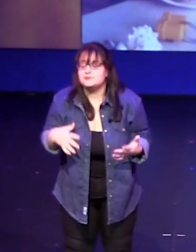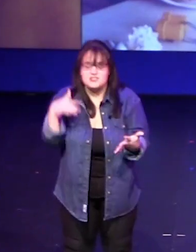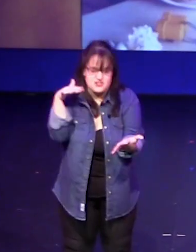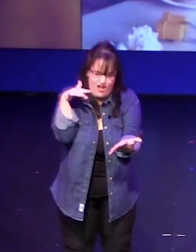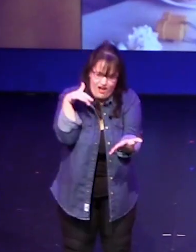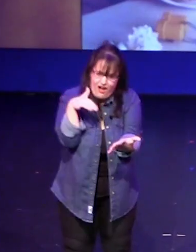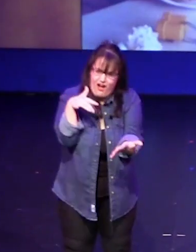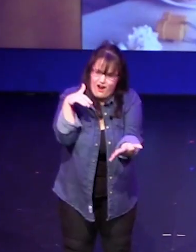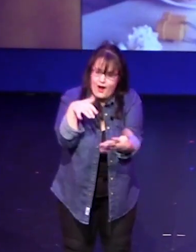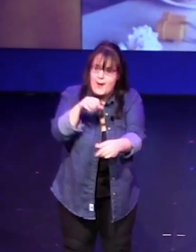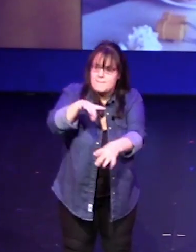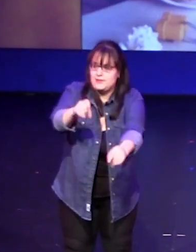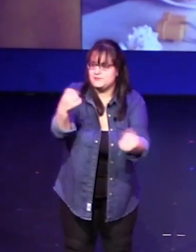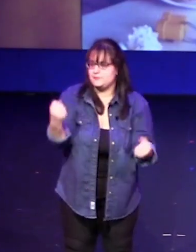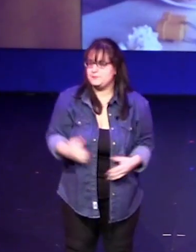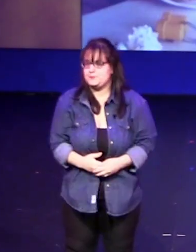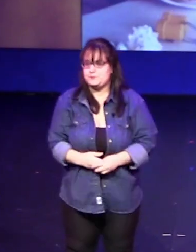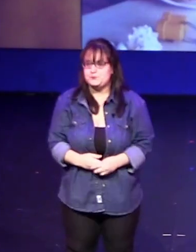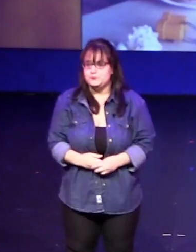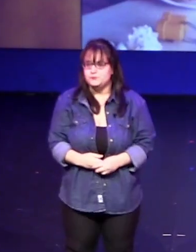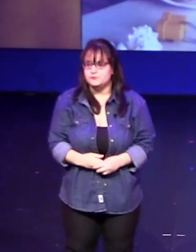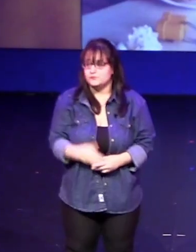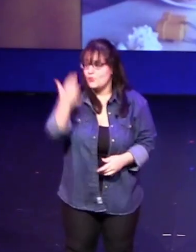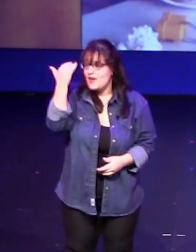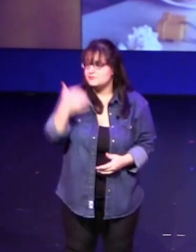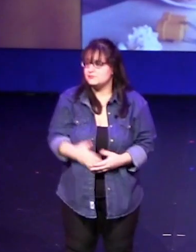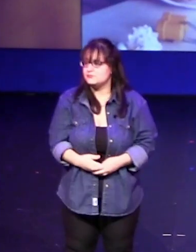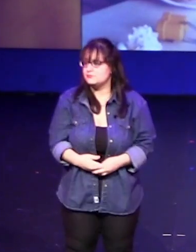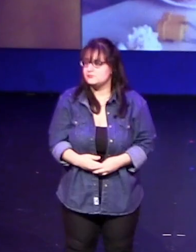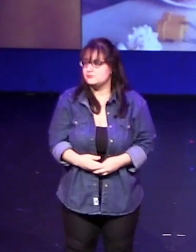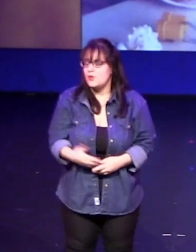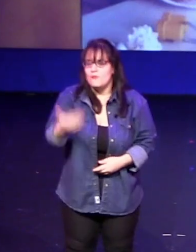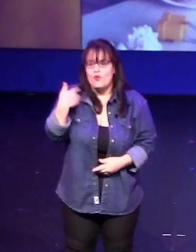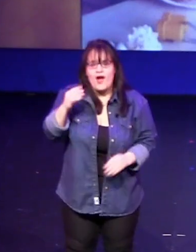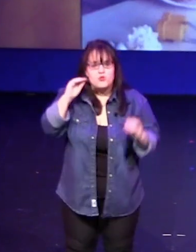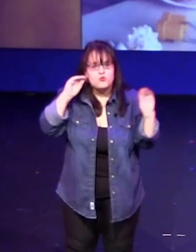those deaf students at my school. I worked to pick up American Sign Language.